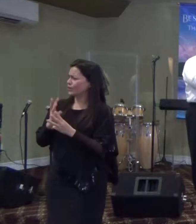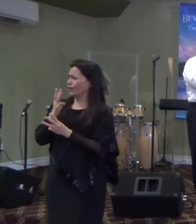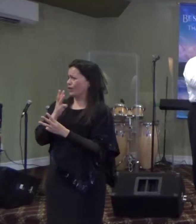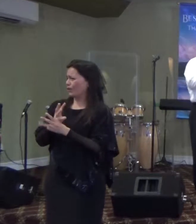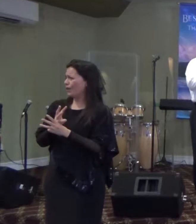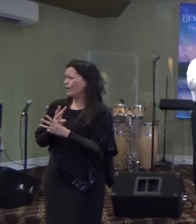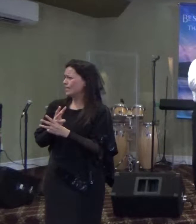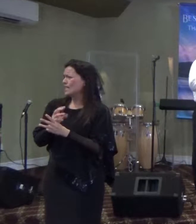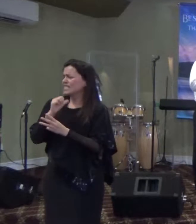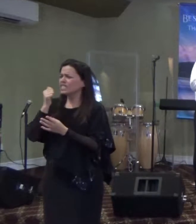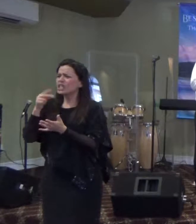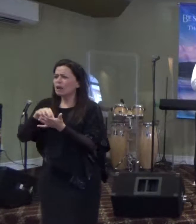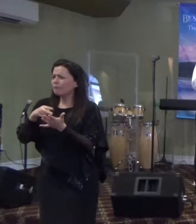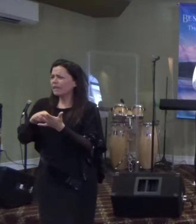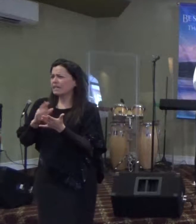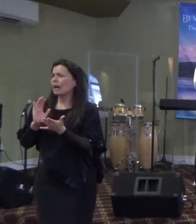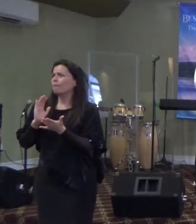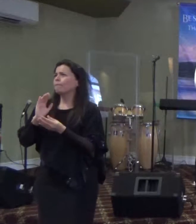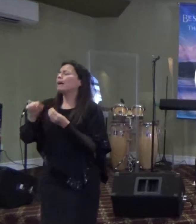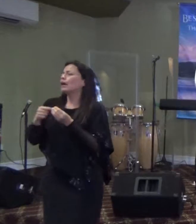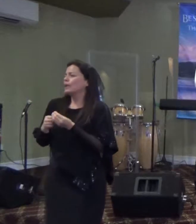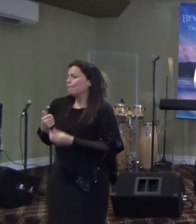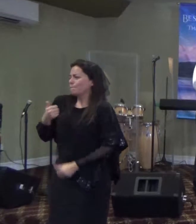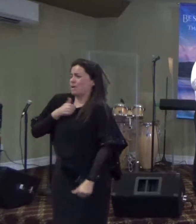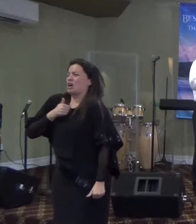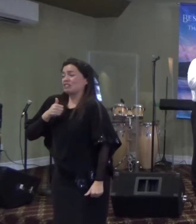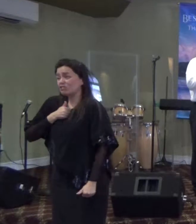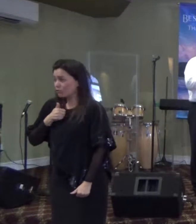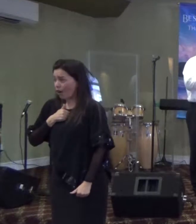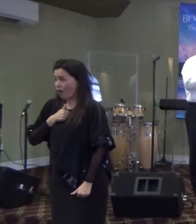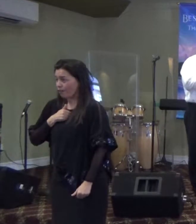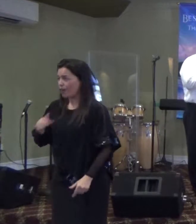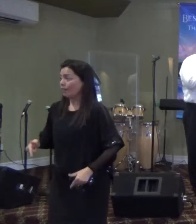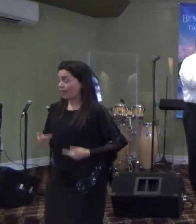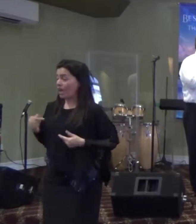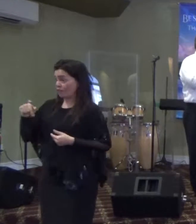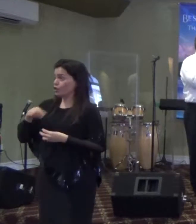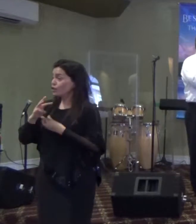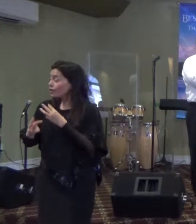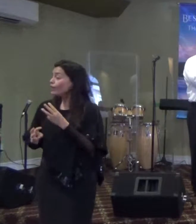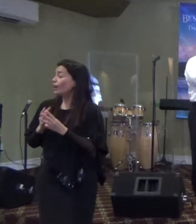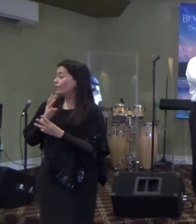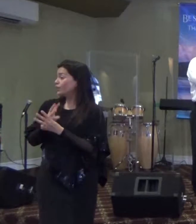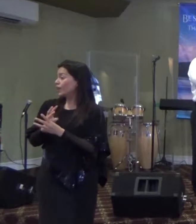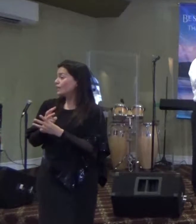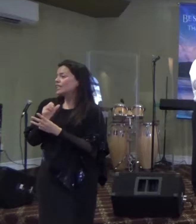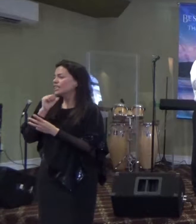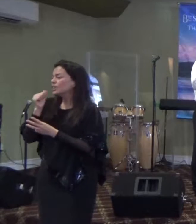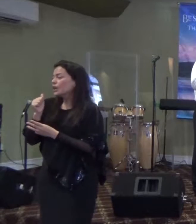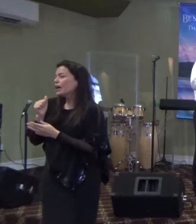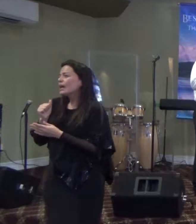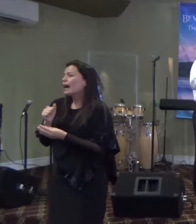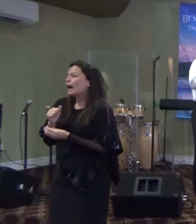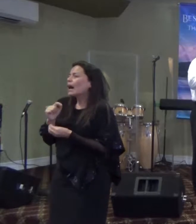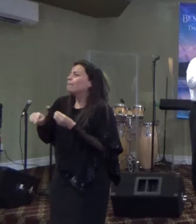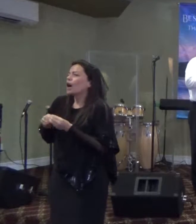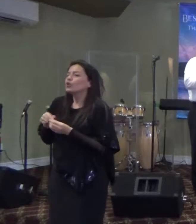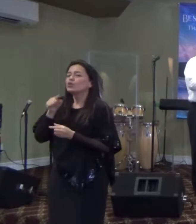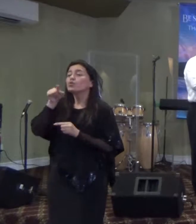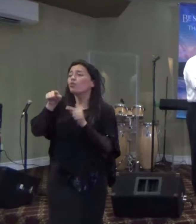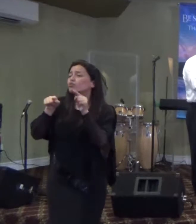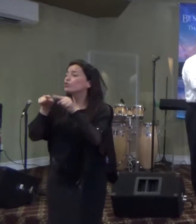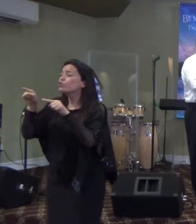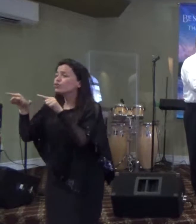no se trata de nosotros. is not about us. La vida aquí en la tierra Life here on earth no se trata de ti, is not about you.